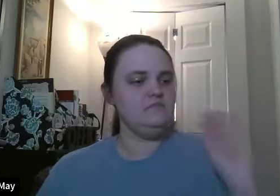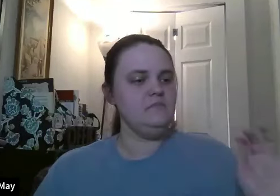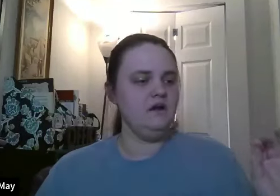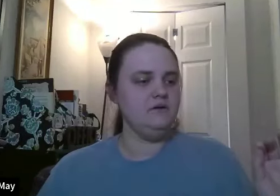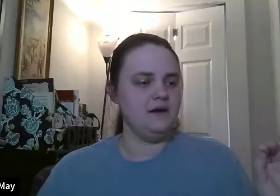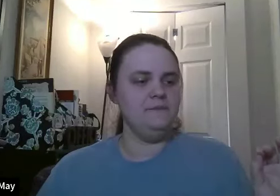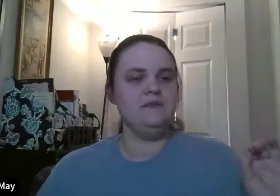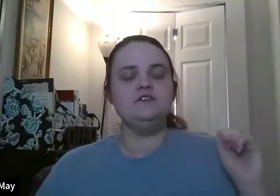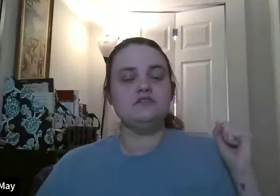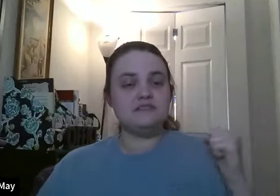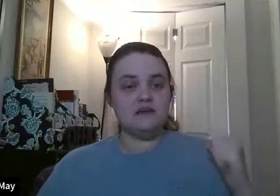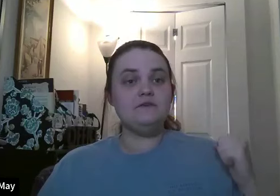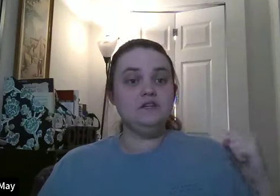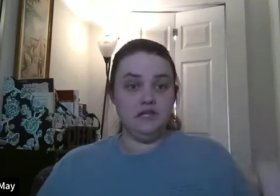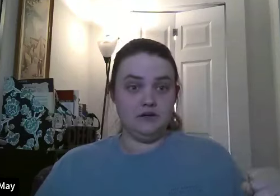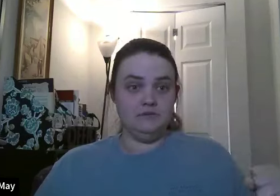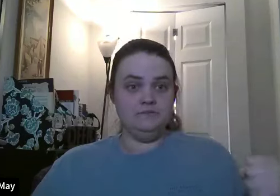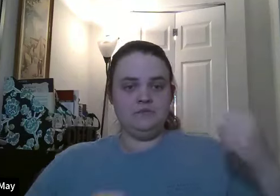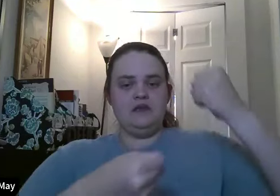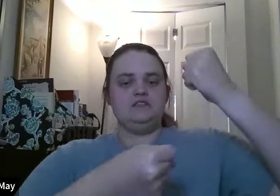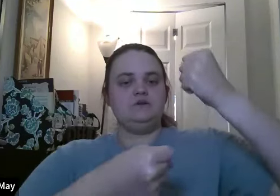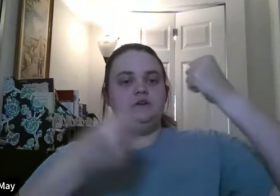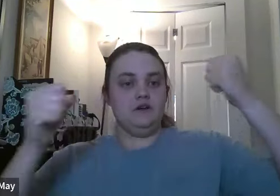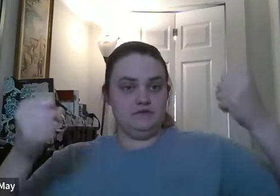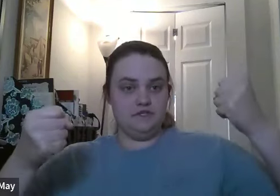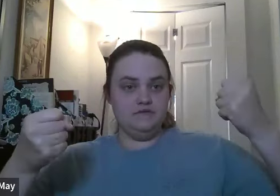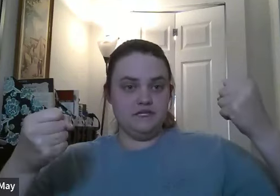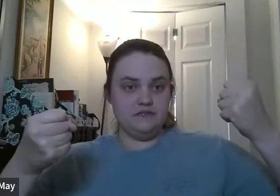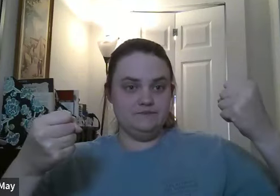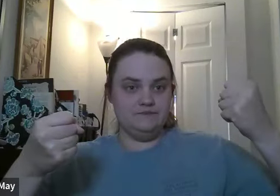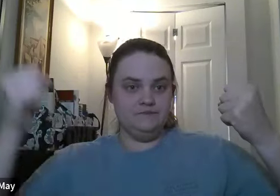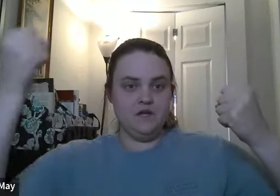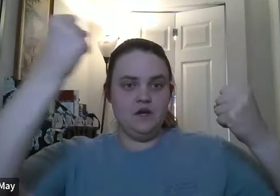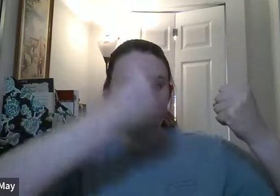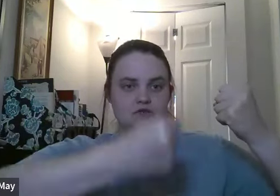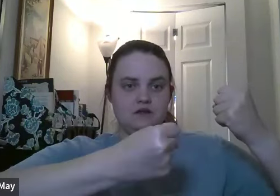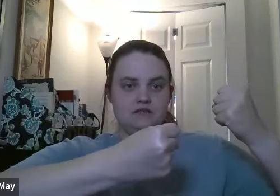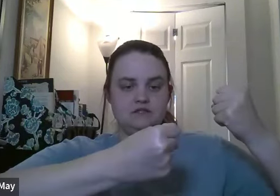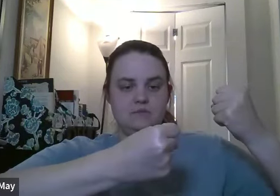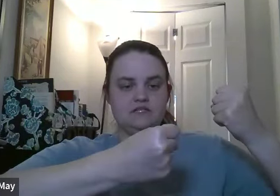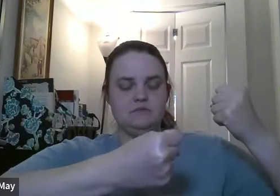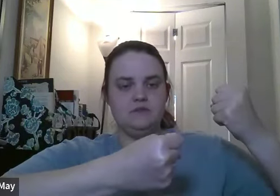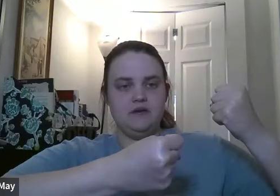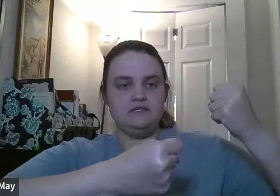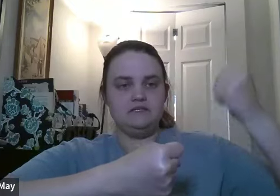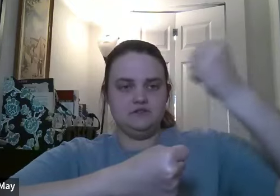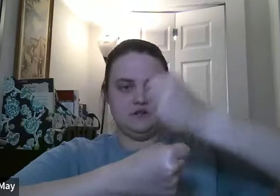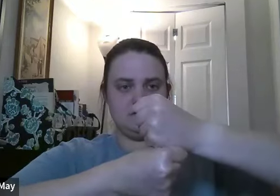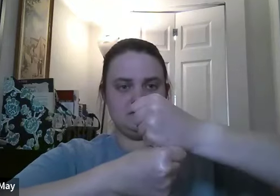Okay. So the sign for year is going to be, you're going to have 2 fists. Your non-dominant's going to be the base. Your dominant's going to